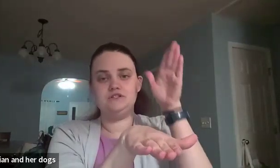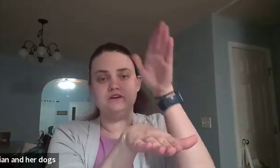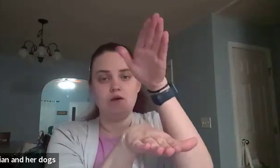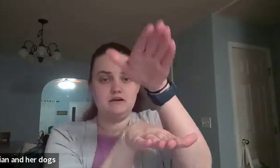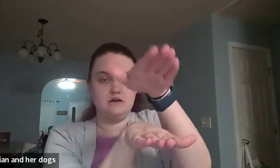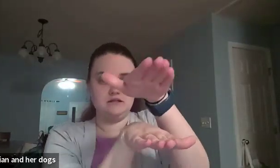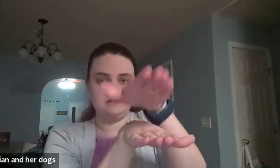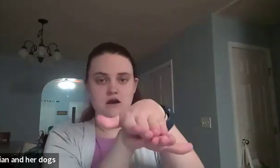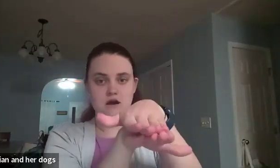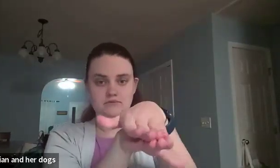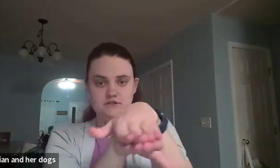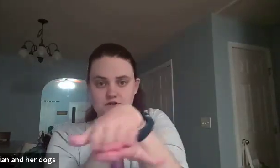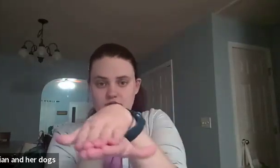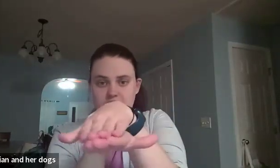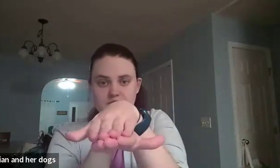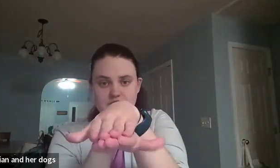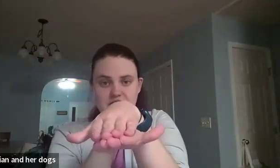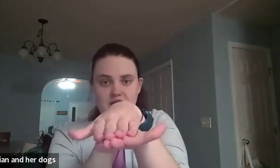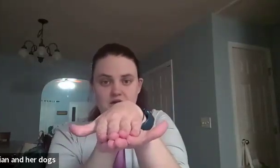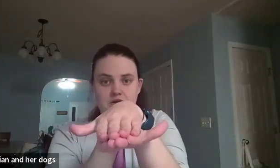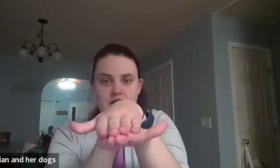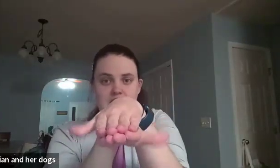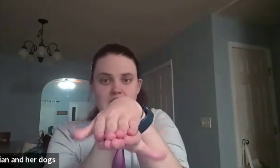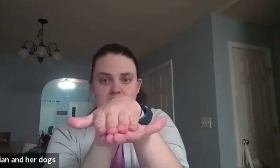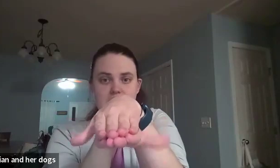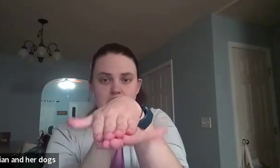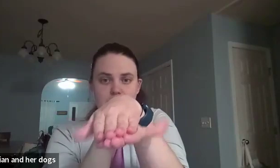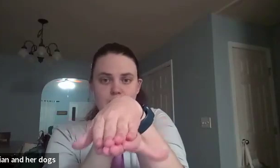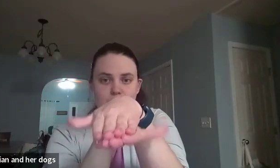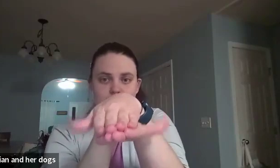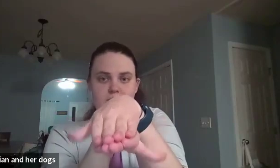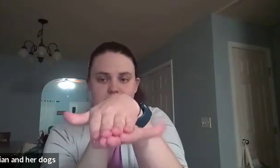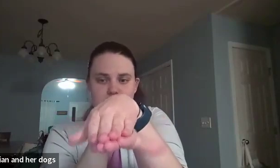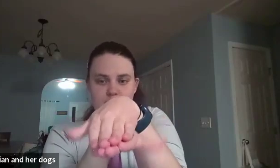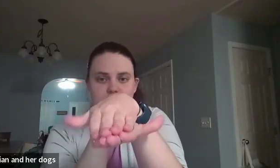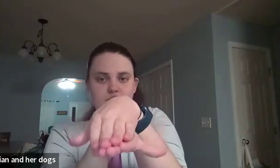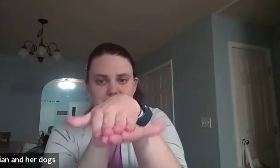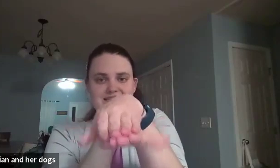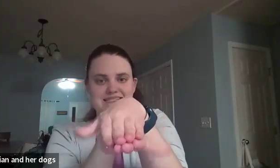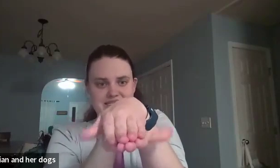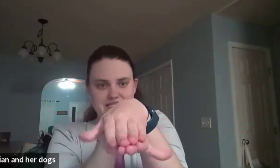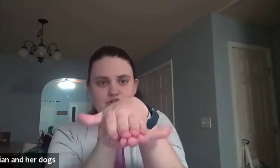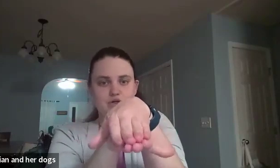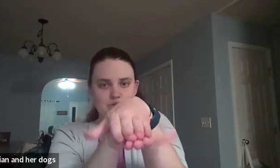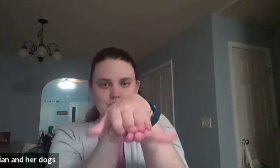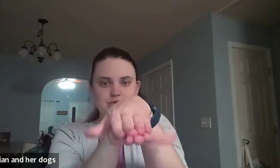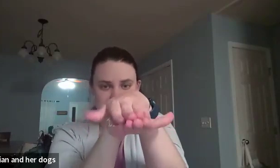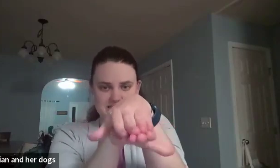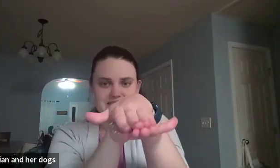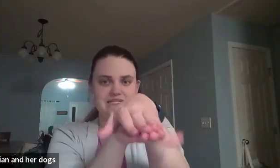your dominant on top. So the thumbs are sticking out. And then you move them in a circular motion and sea turtle.